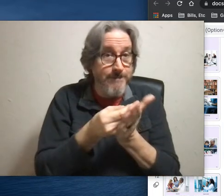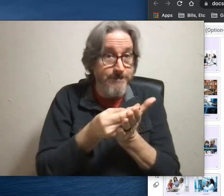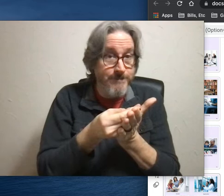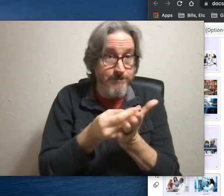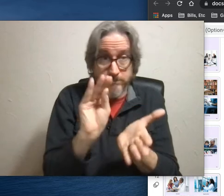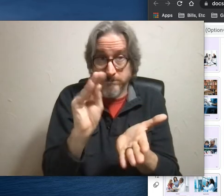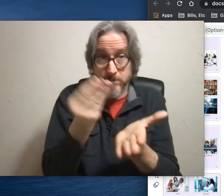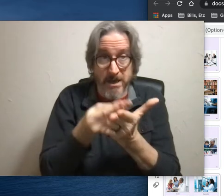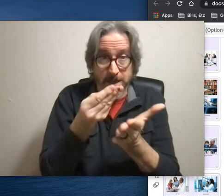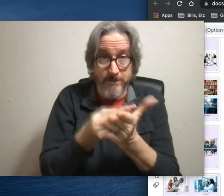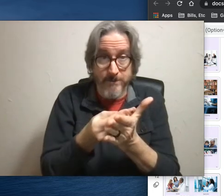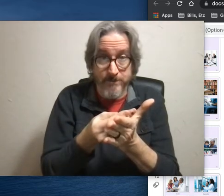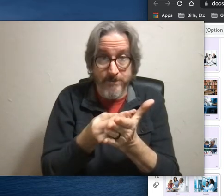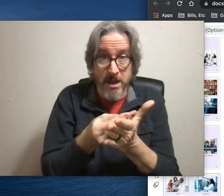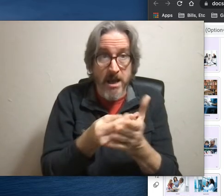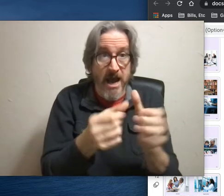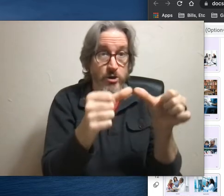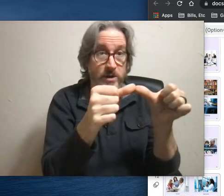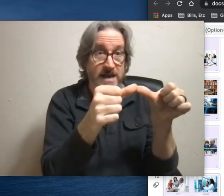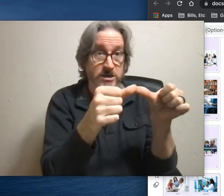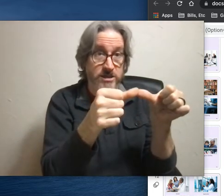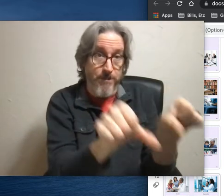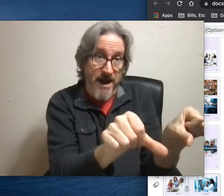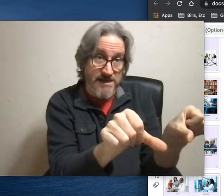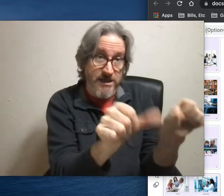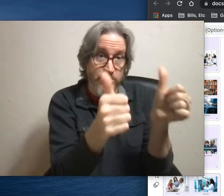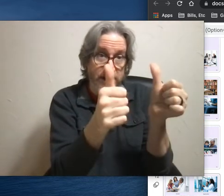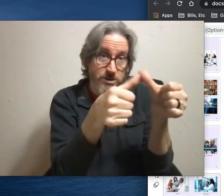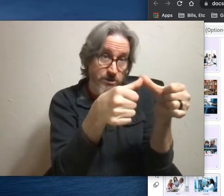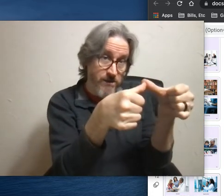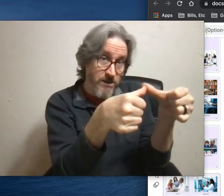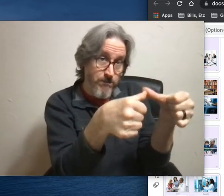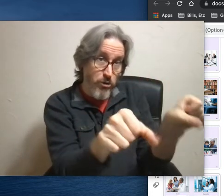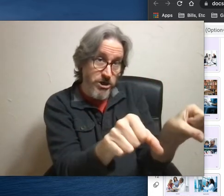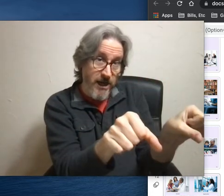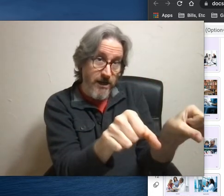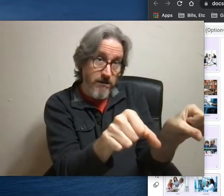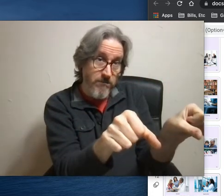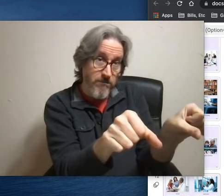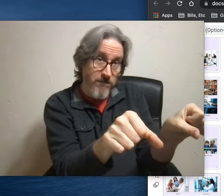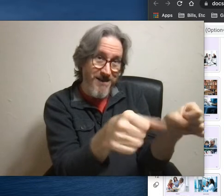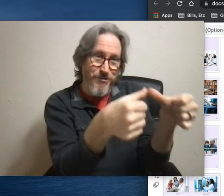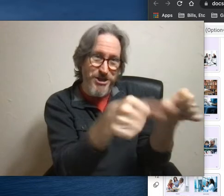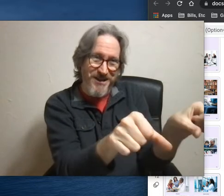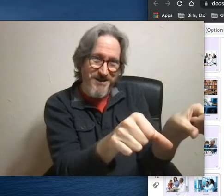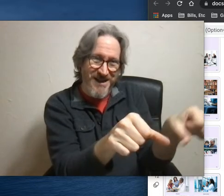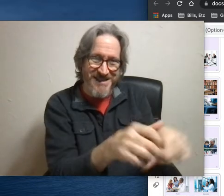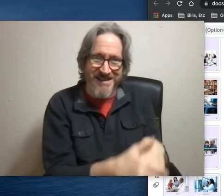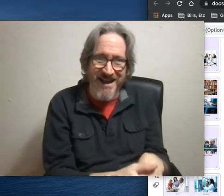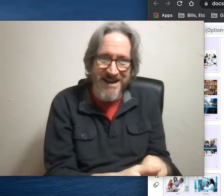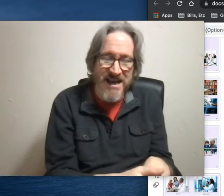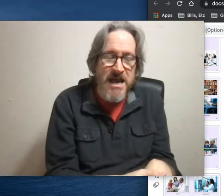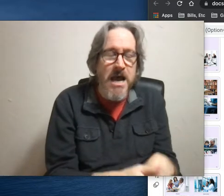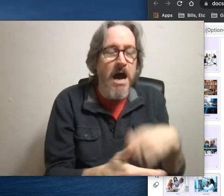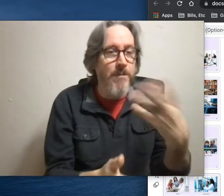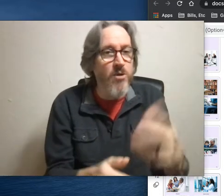Money, money. And you can deposit, you take your two thumbs and push it in the deposit